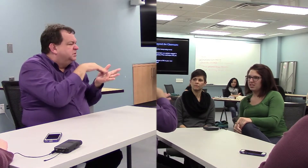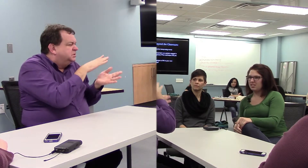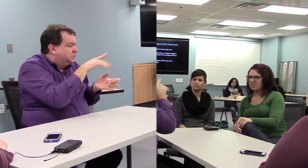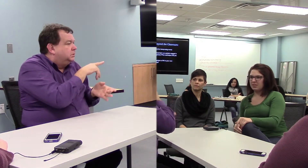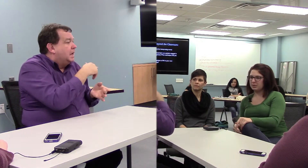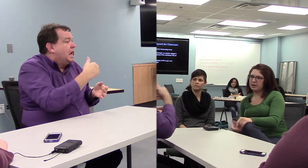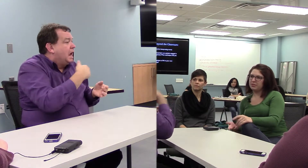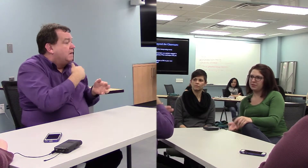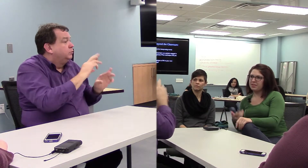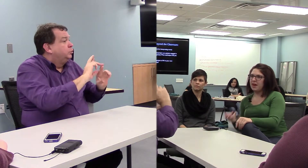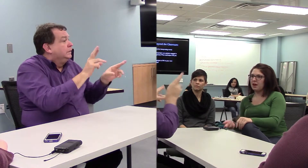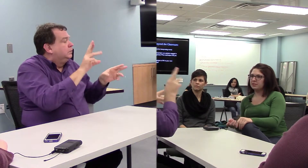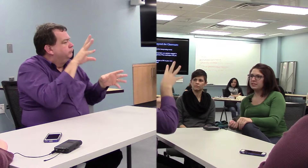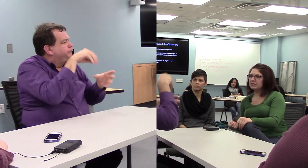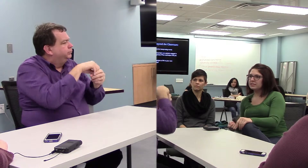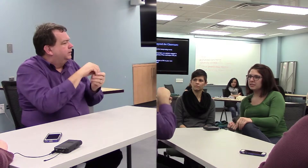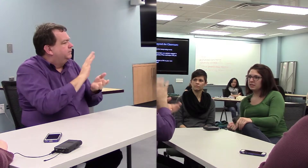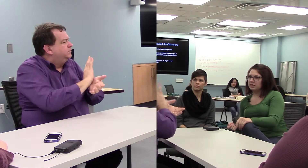it was around 3,000.